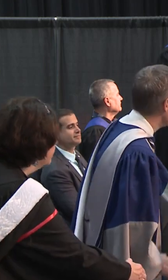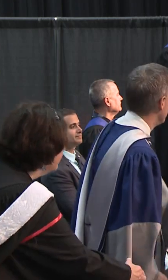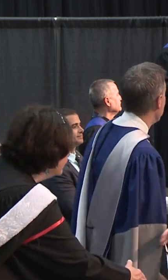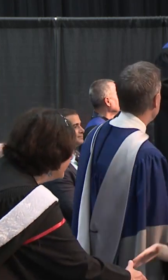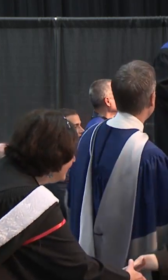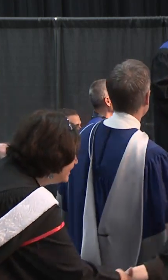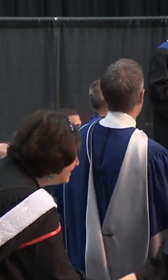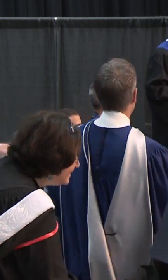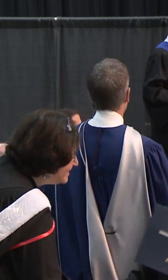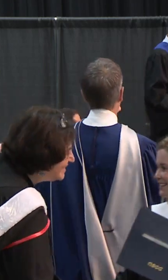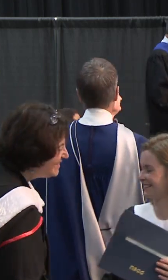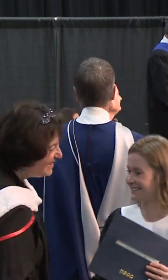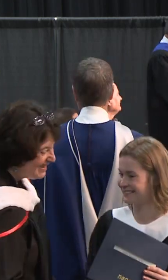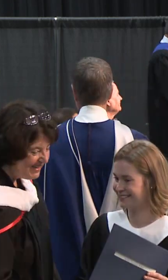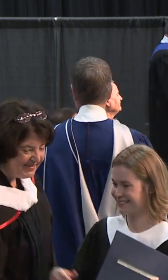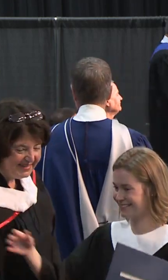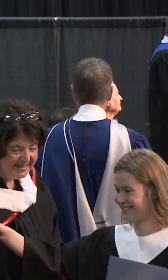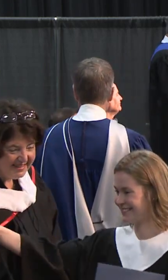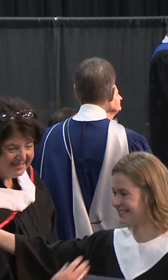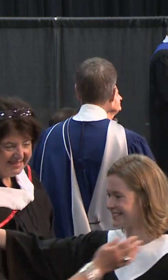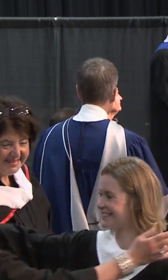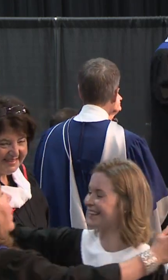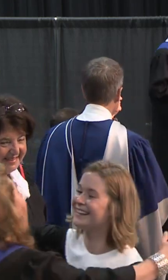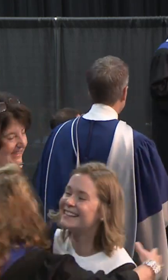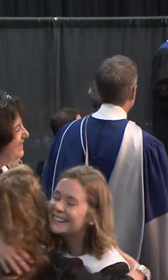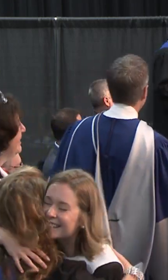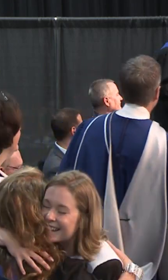Renee Goodwin.